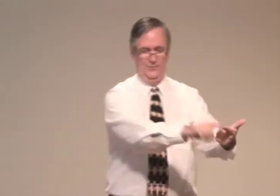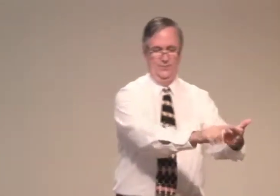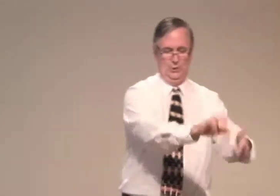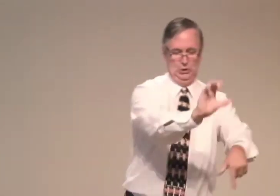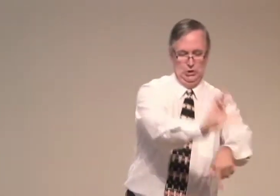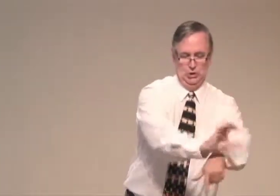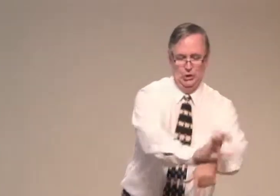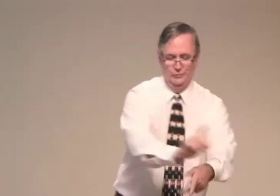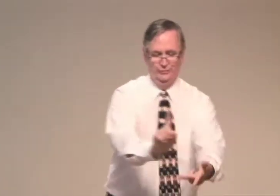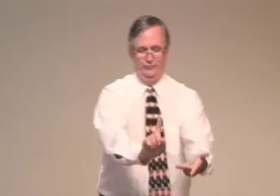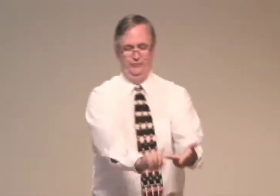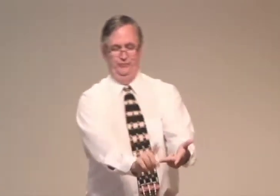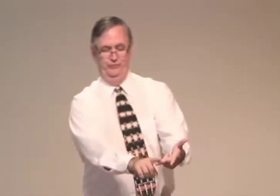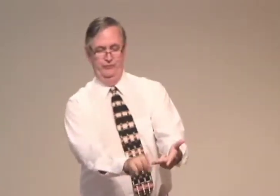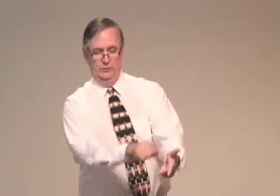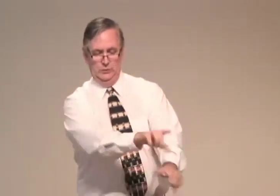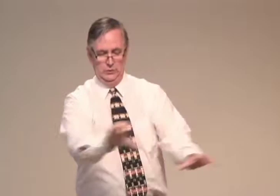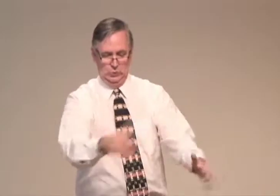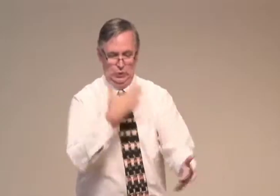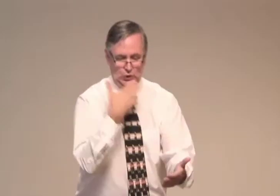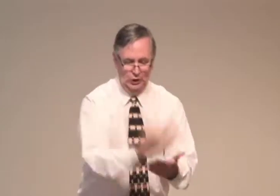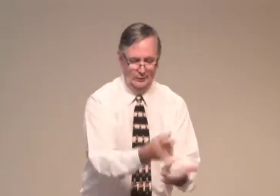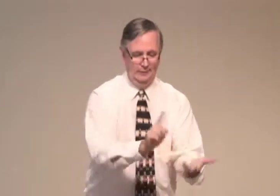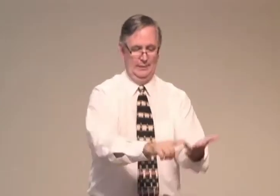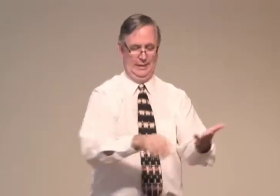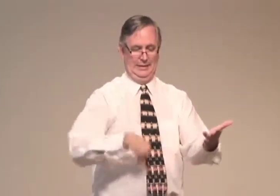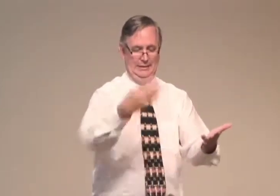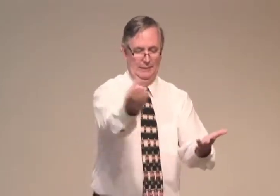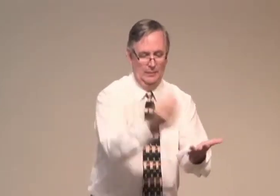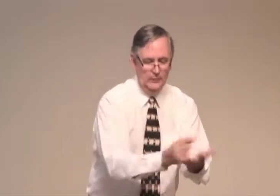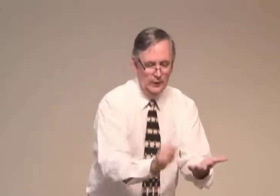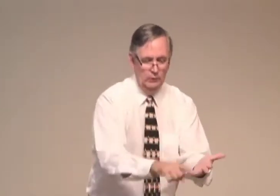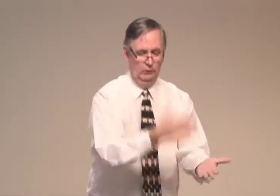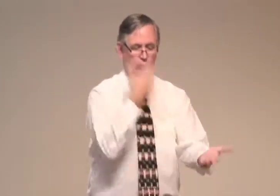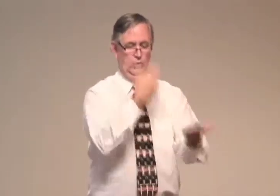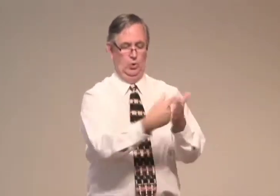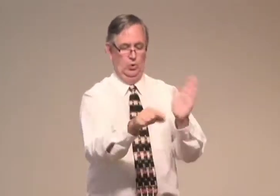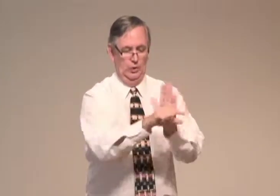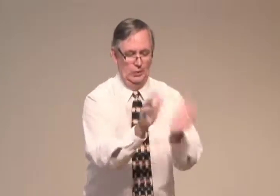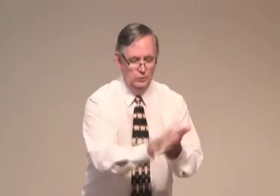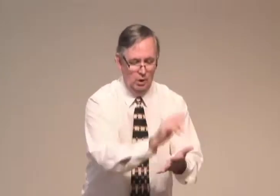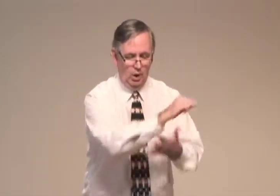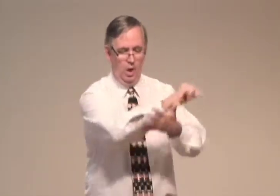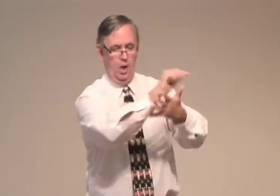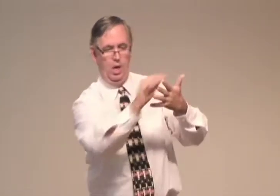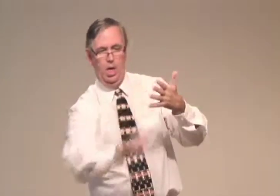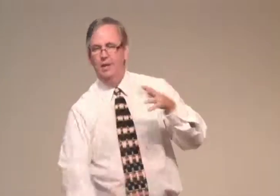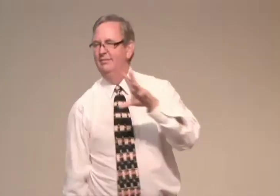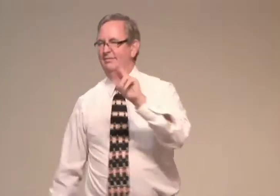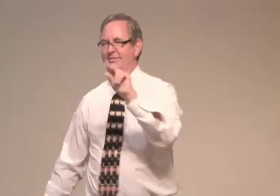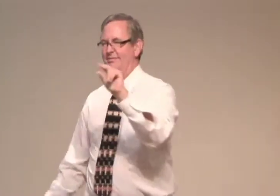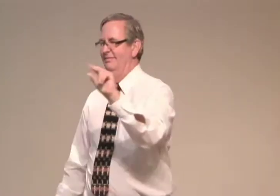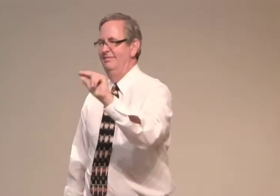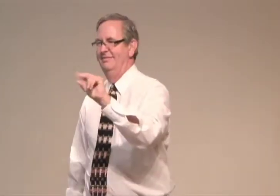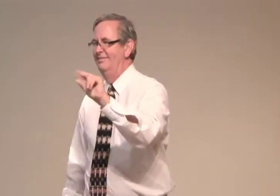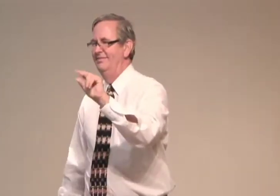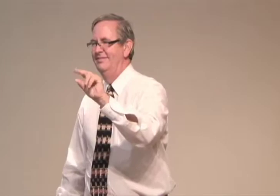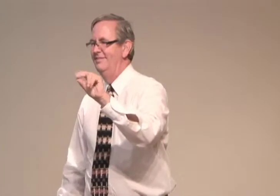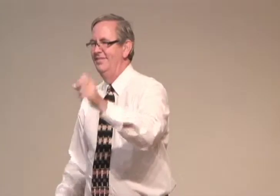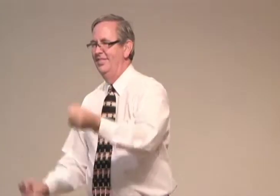you need to get baptized you need to go to church you need to give money to the church you need to get good grades in school nothing he didn't say